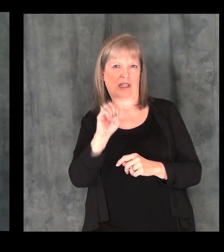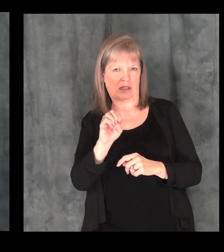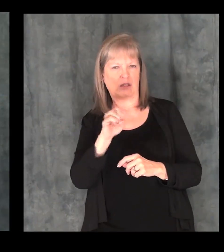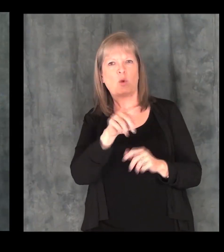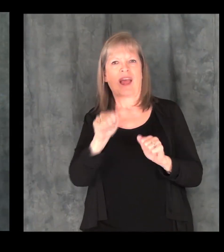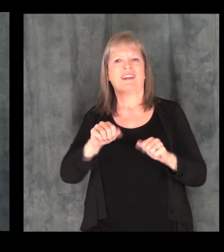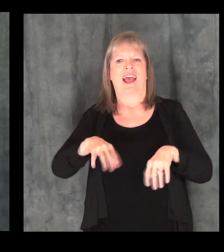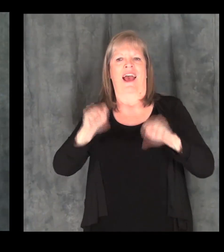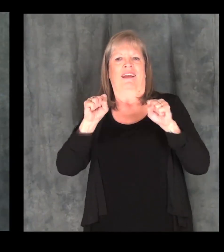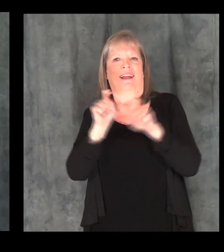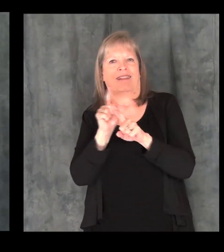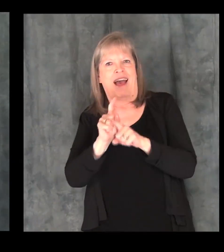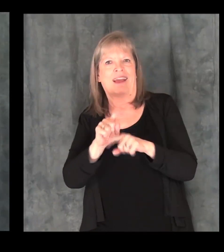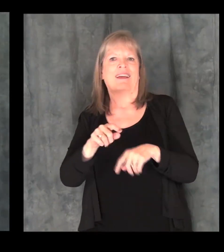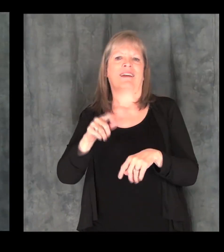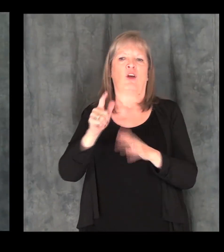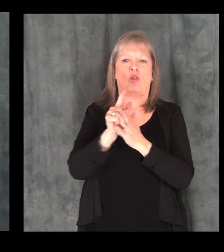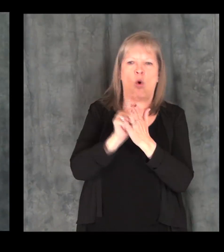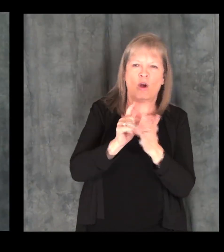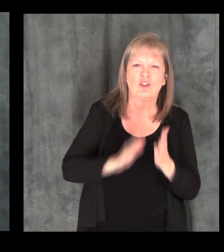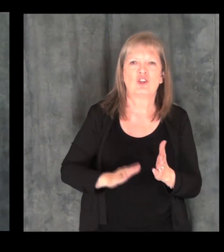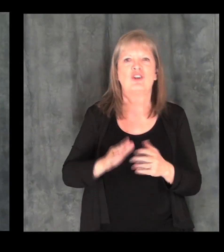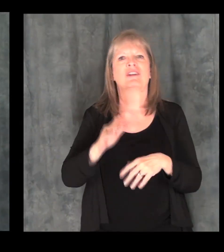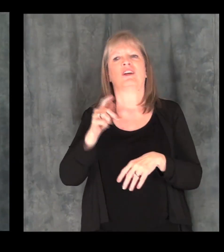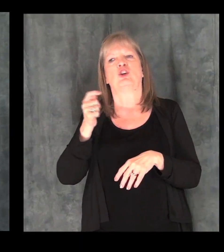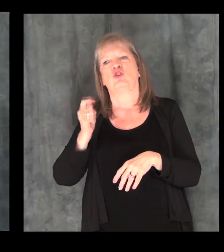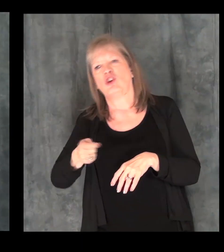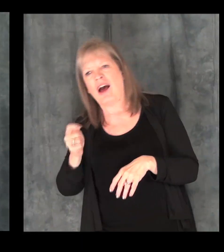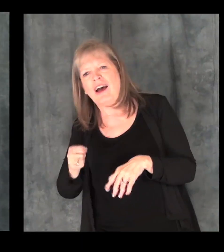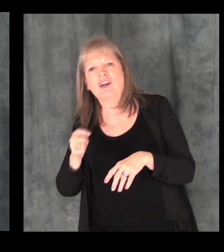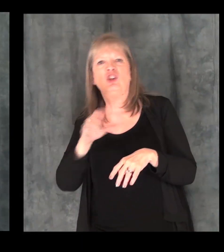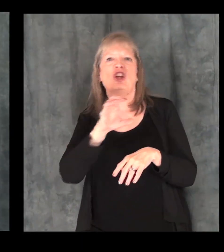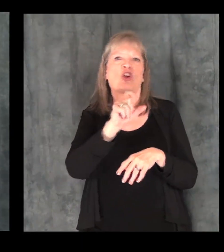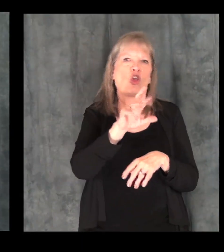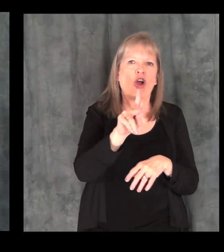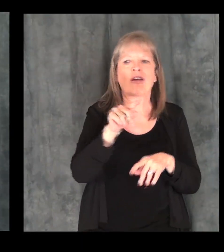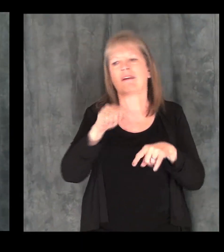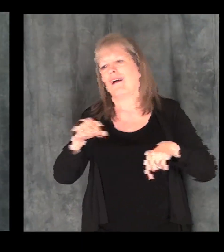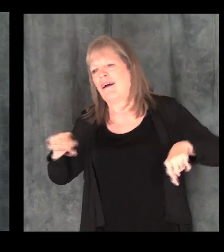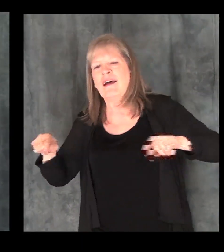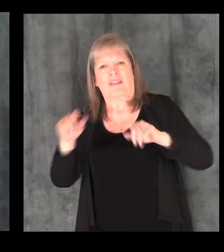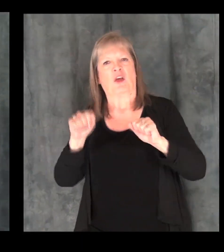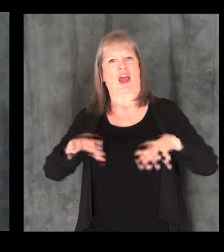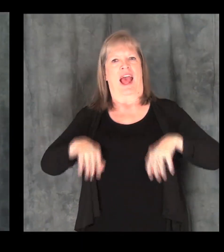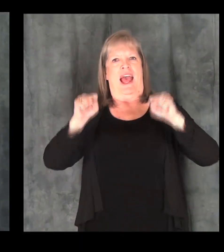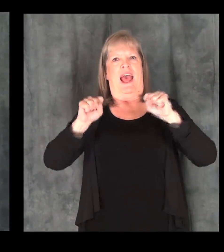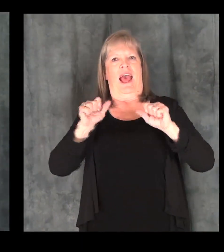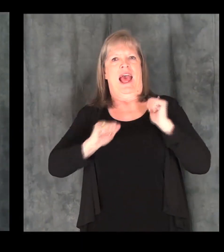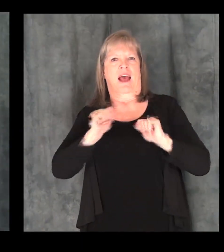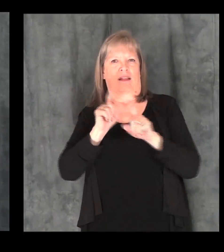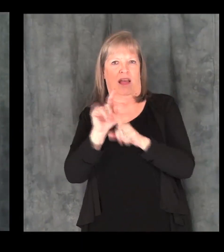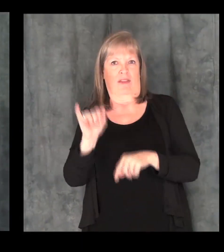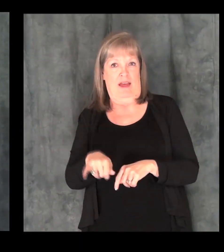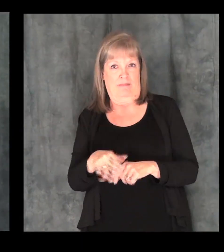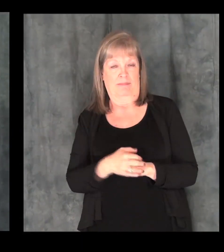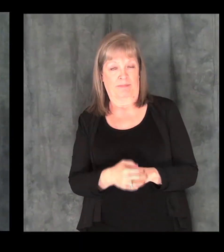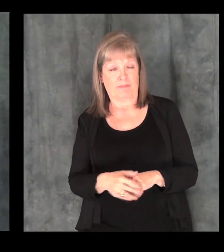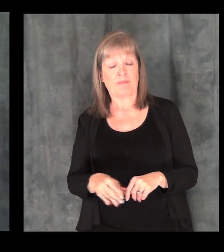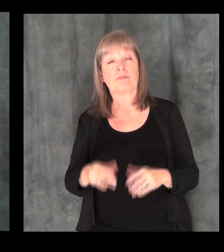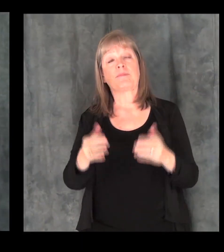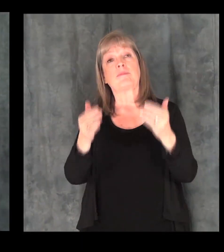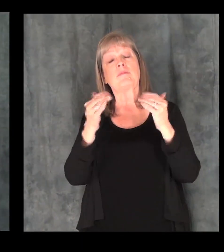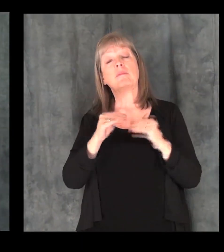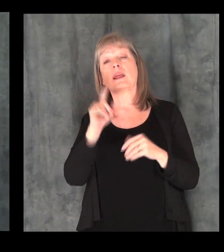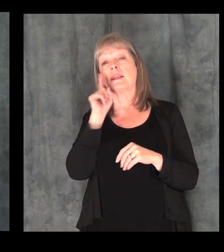the barristers, the lawyers, and also as the judge and any other personnel who were around. The